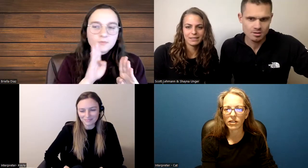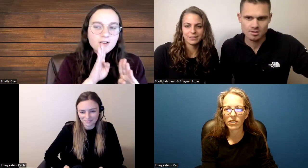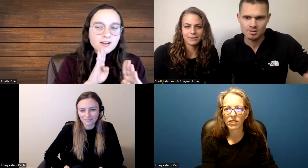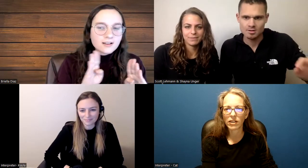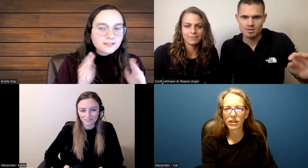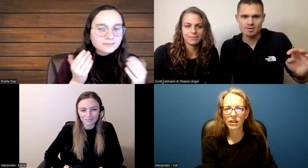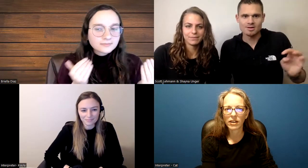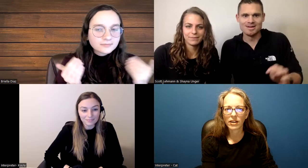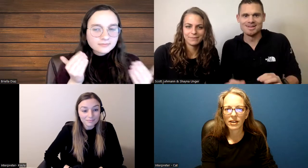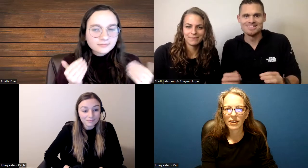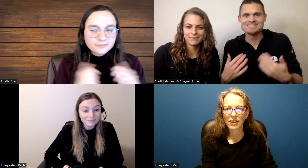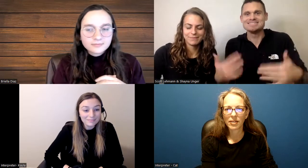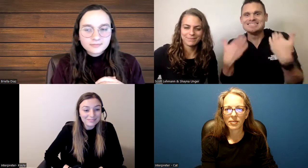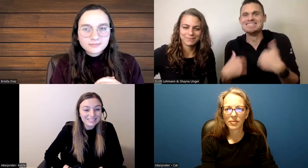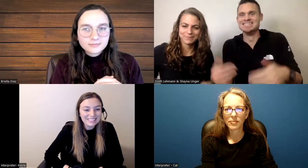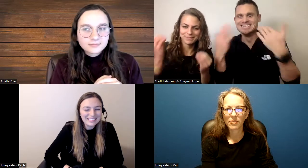writing.